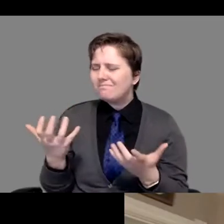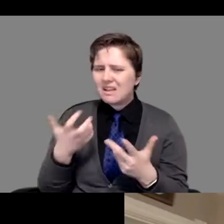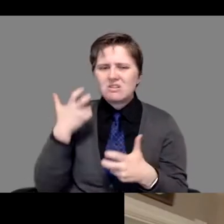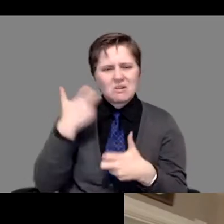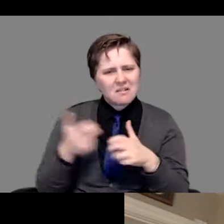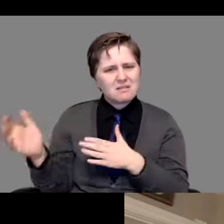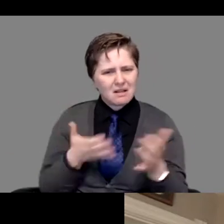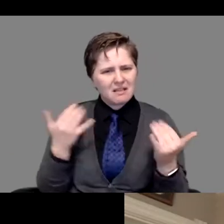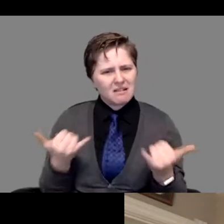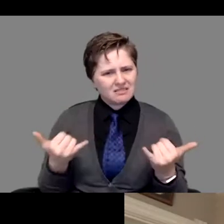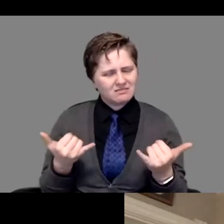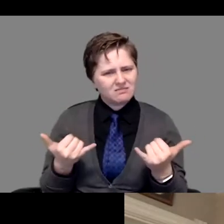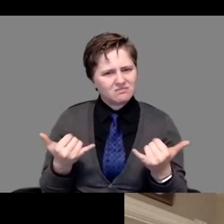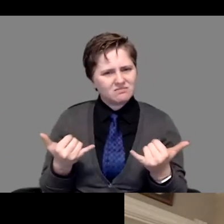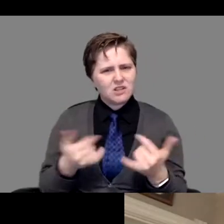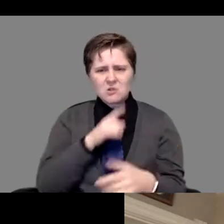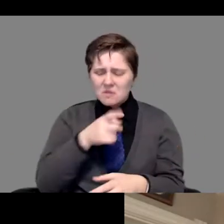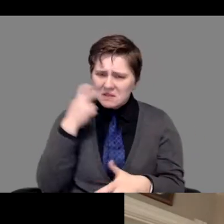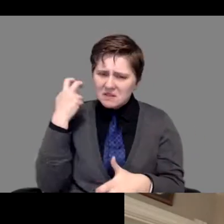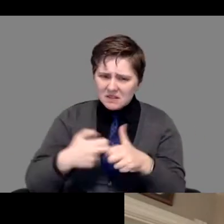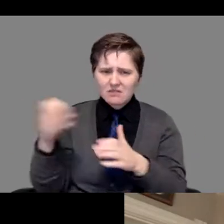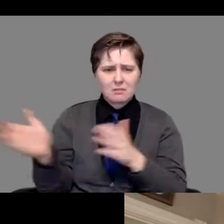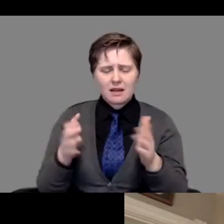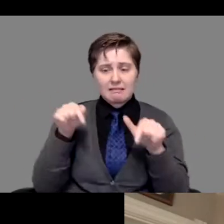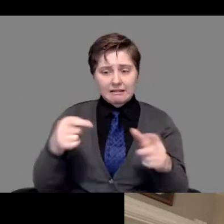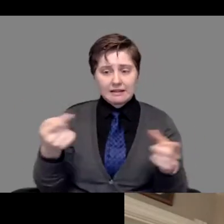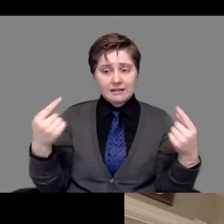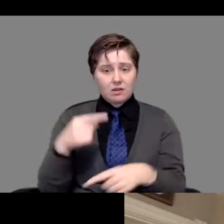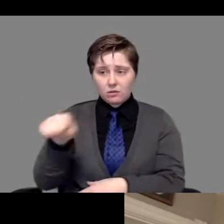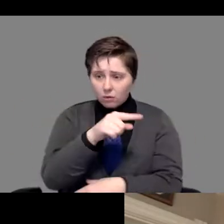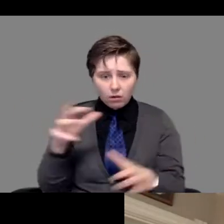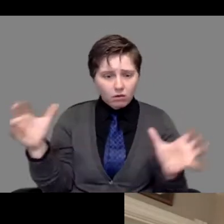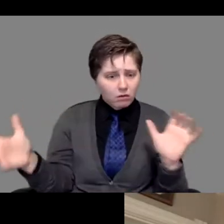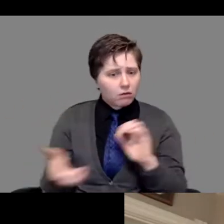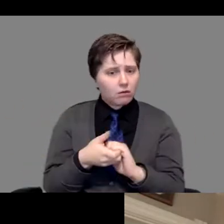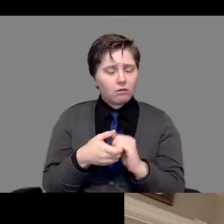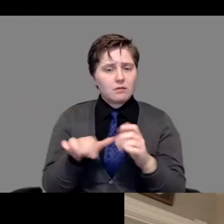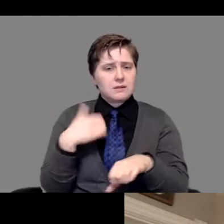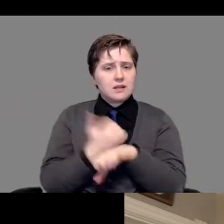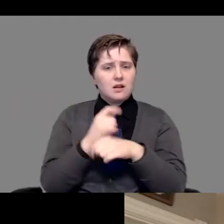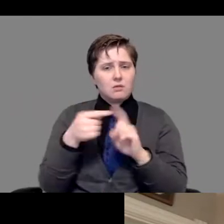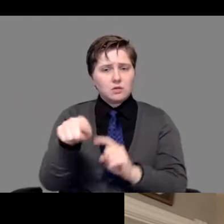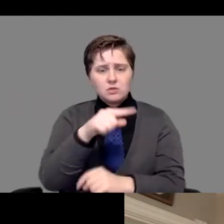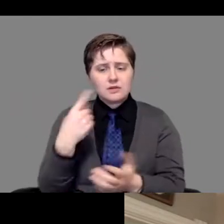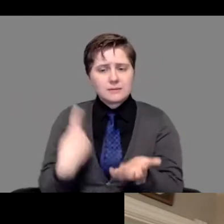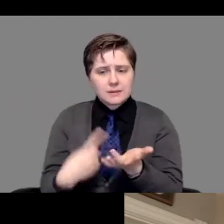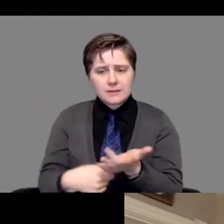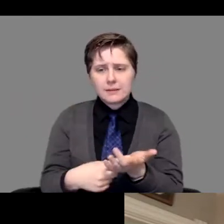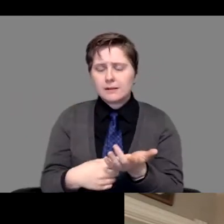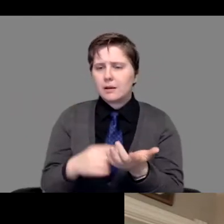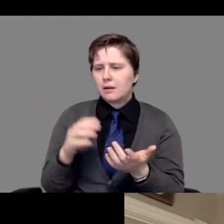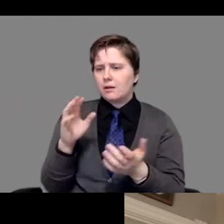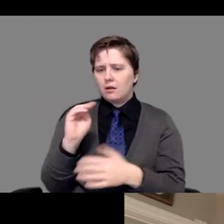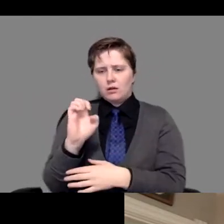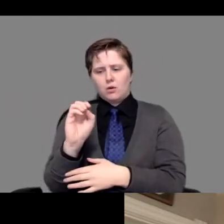plan. It's really hard to plan, you know, these events that you all put together when you're talking about something like Momentum,